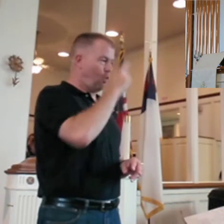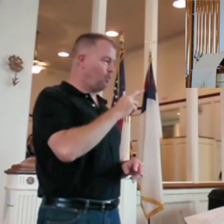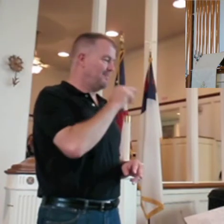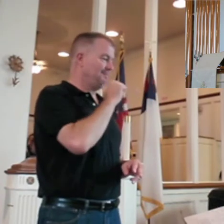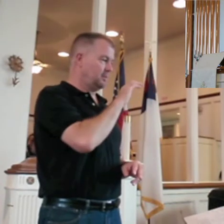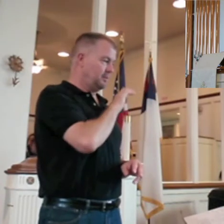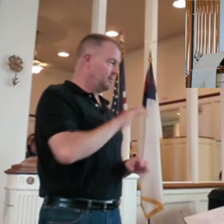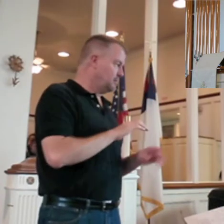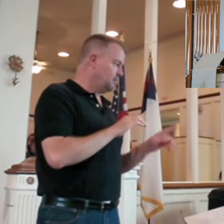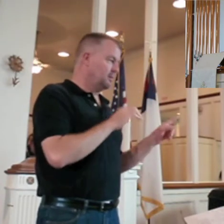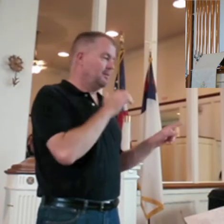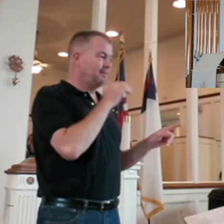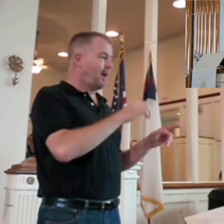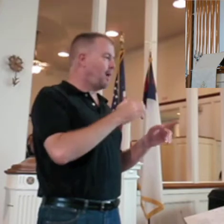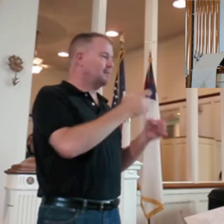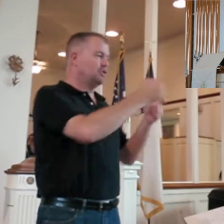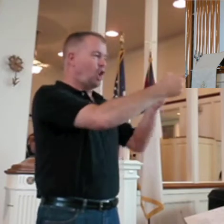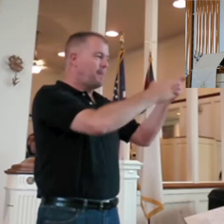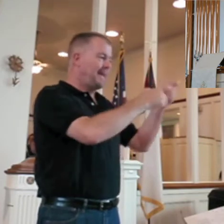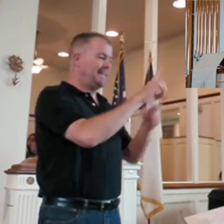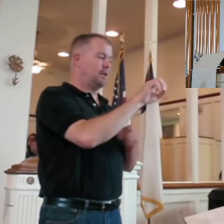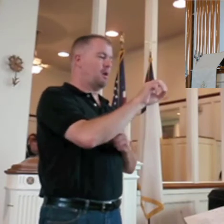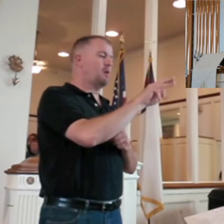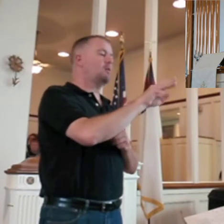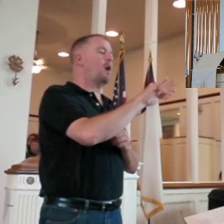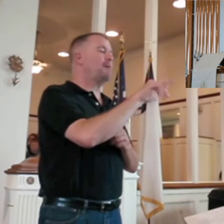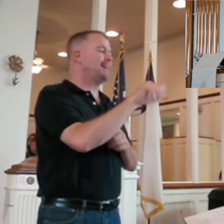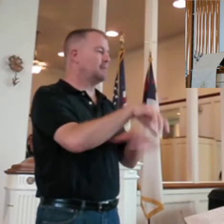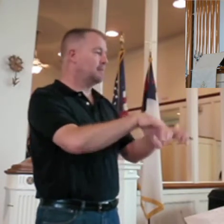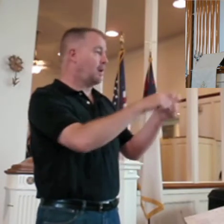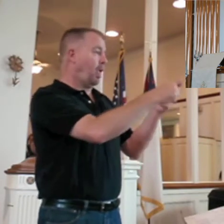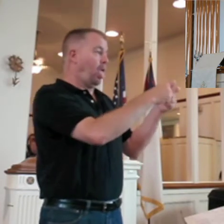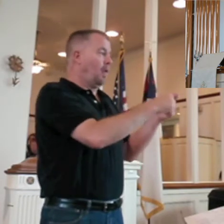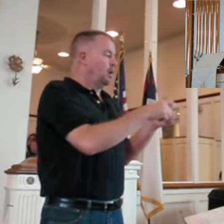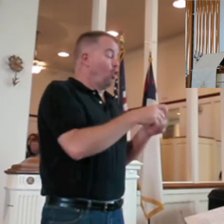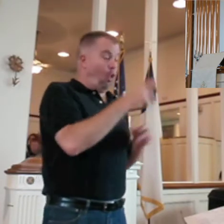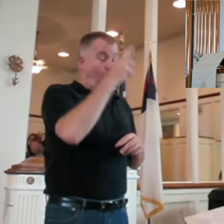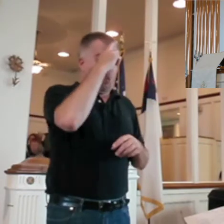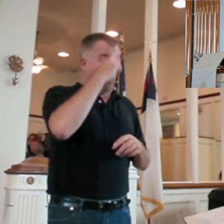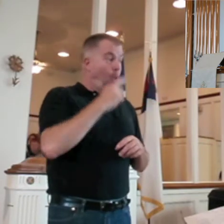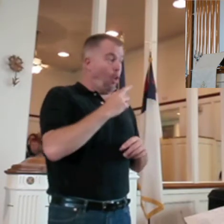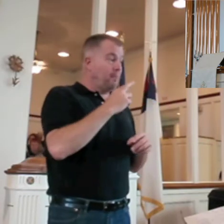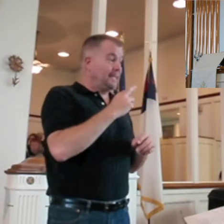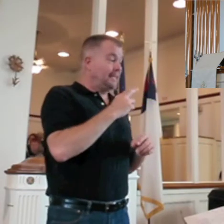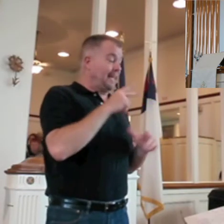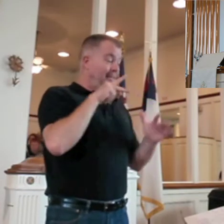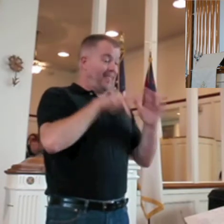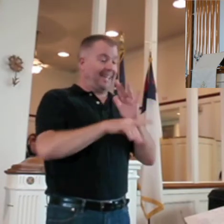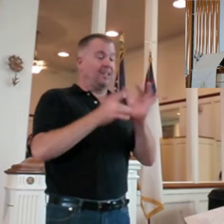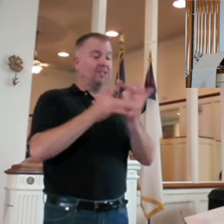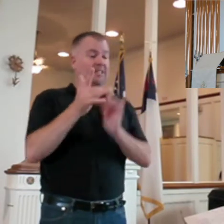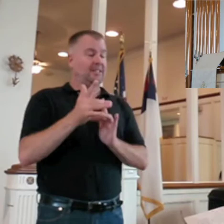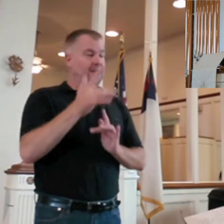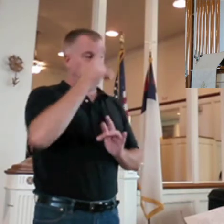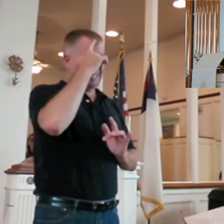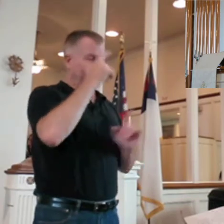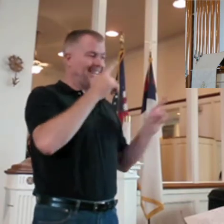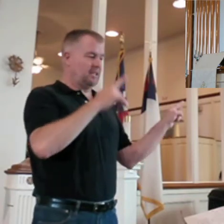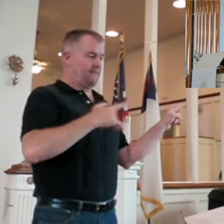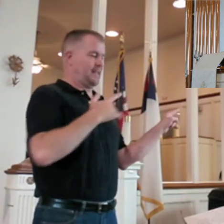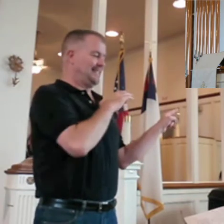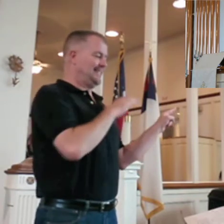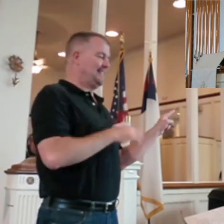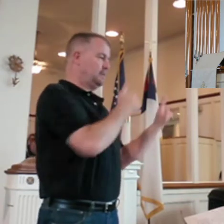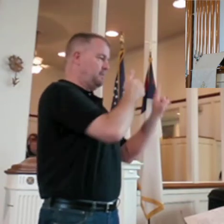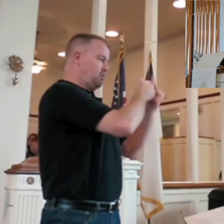way, not domination. Rome killed Jesus because Caesar